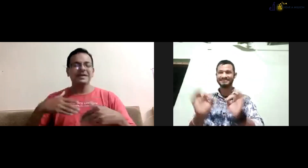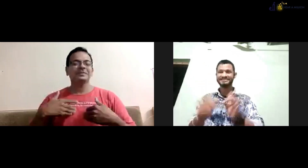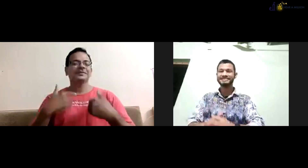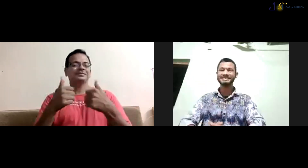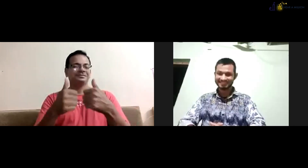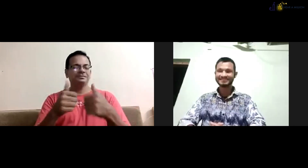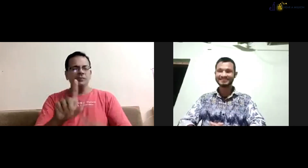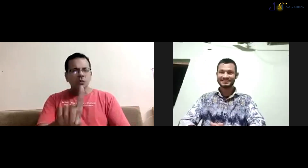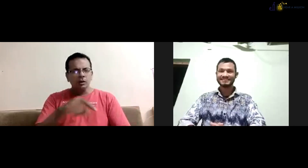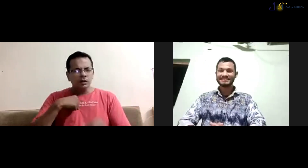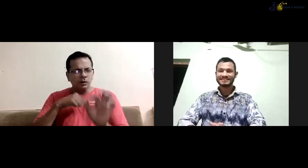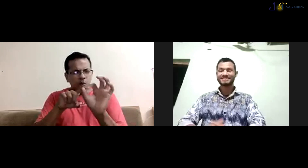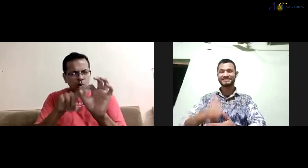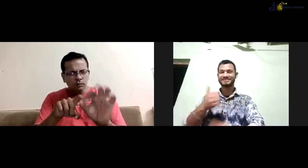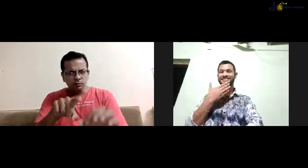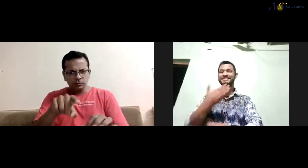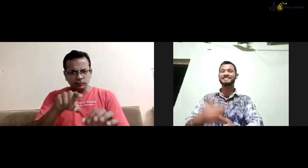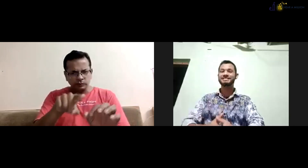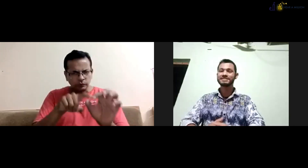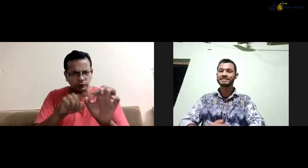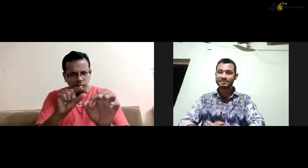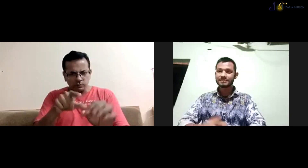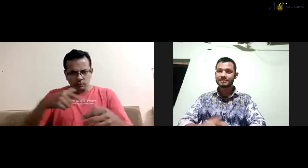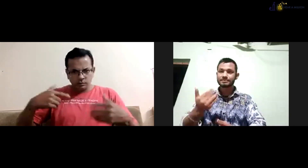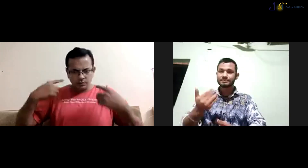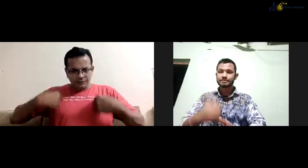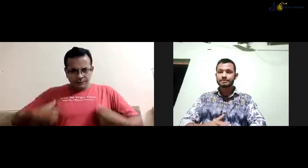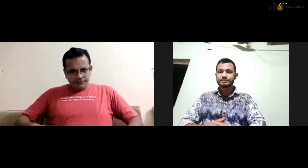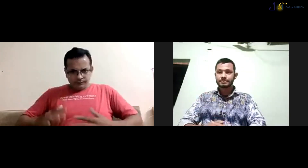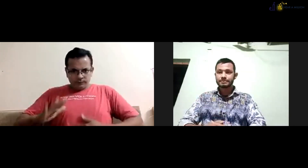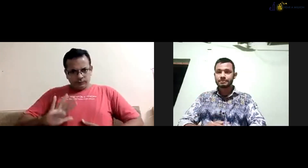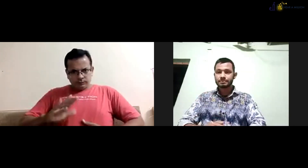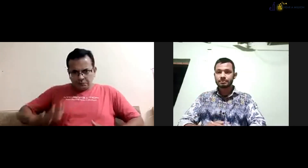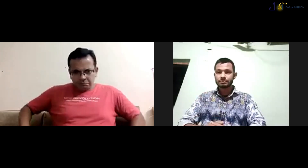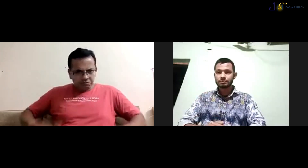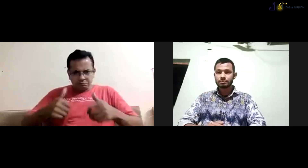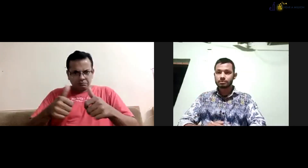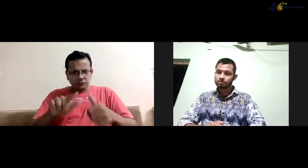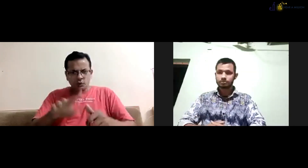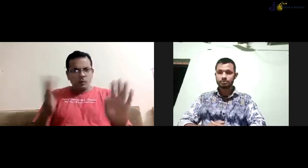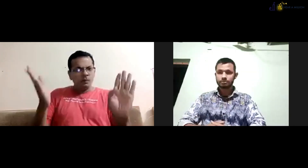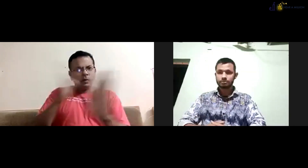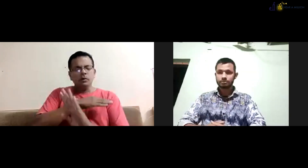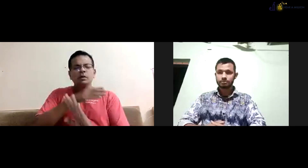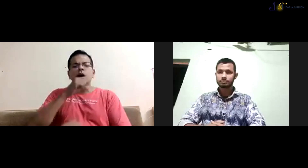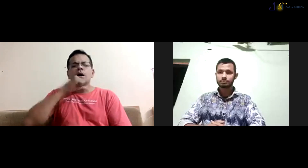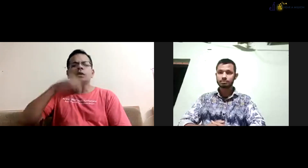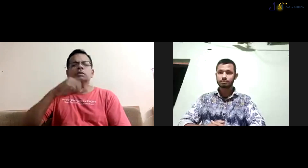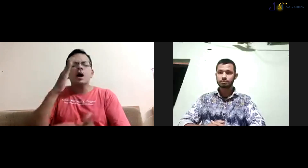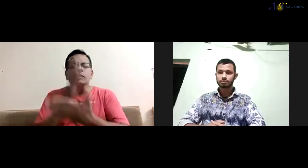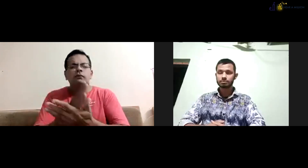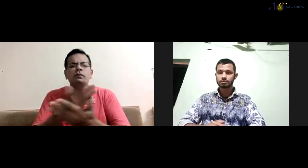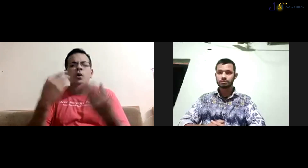there. It's such a nice place. So one question I would like to ask you. So